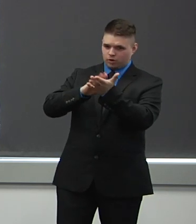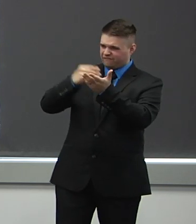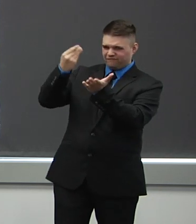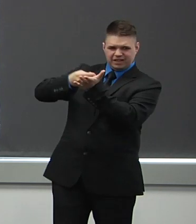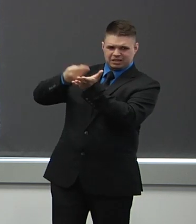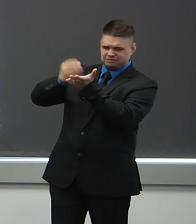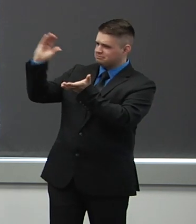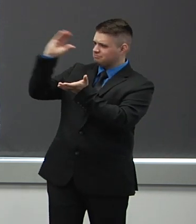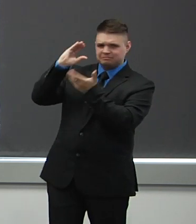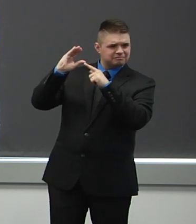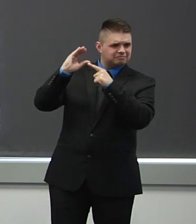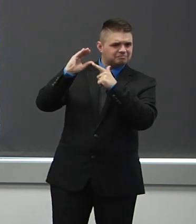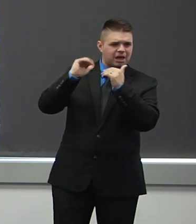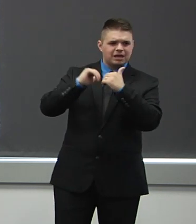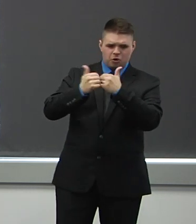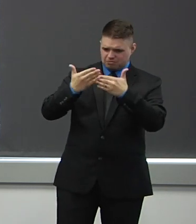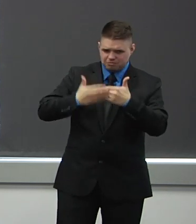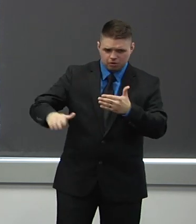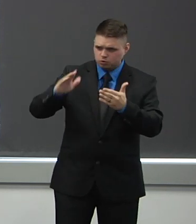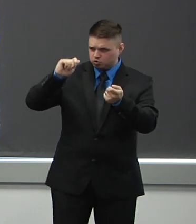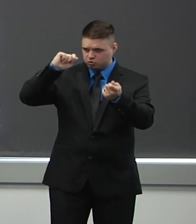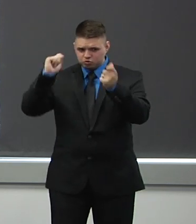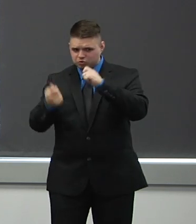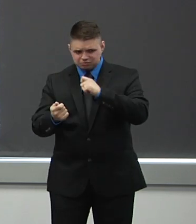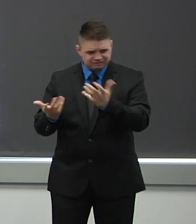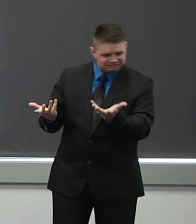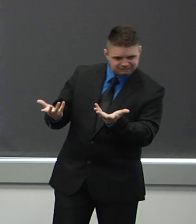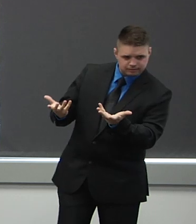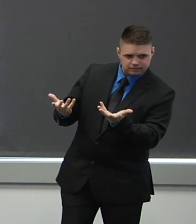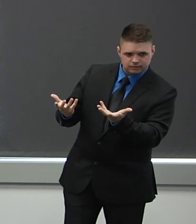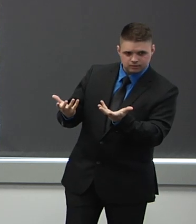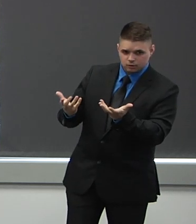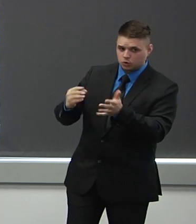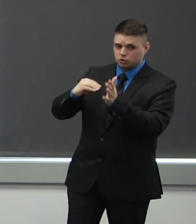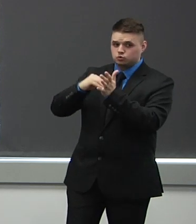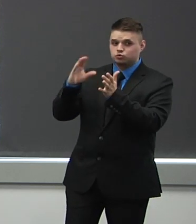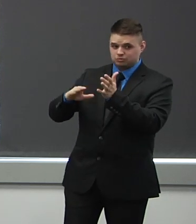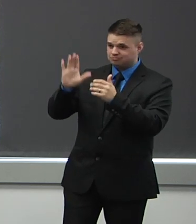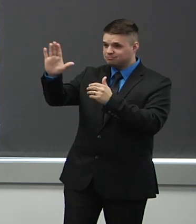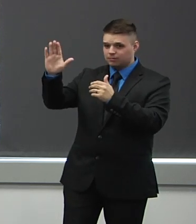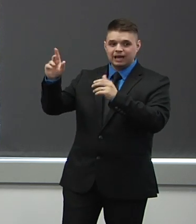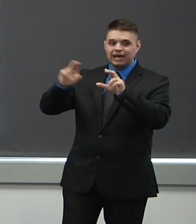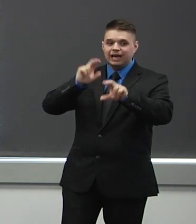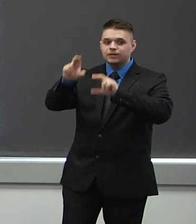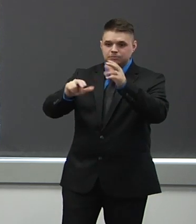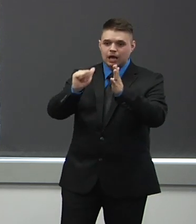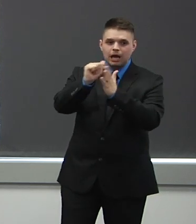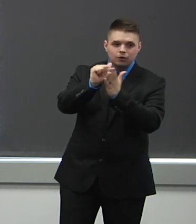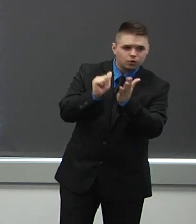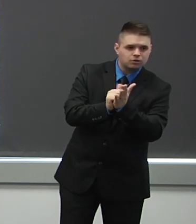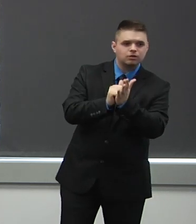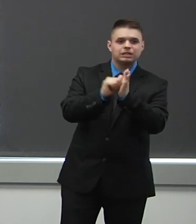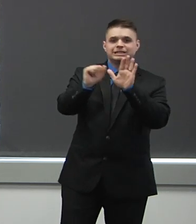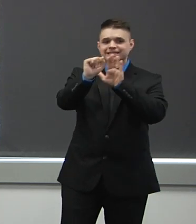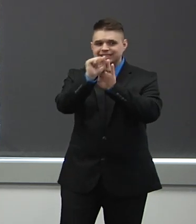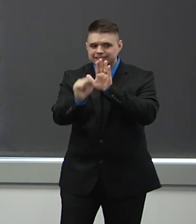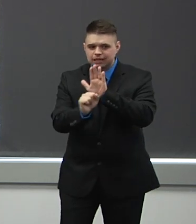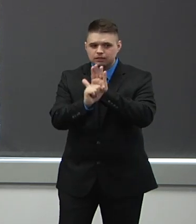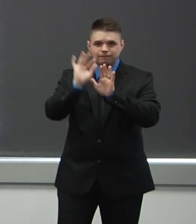all? And will it further affect the student investment account or any additional state and federal funds into school districts?